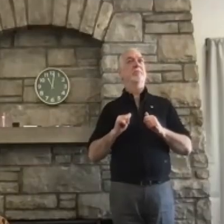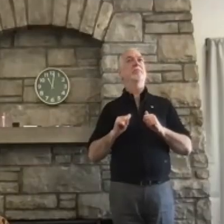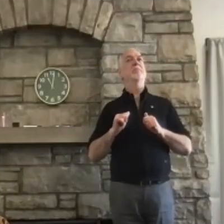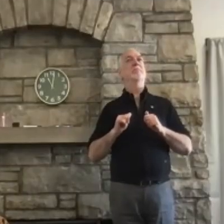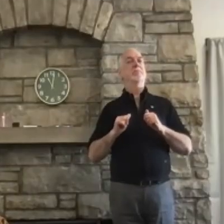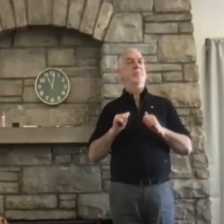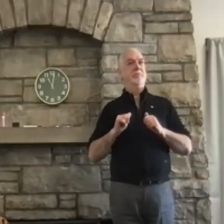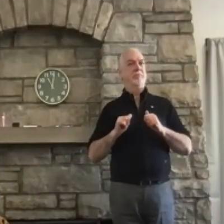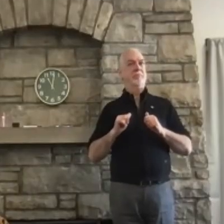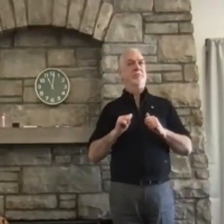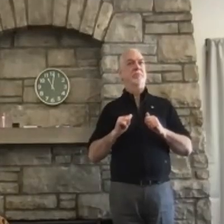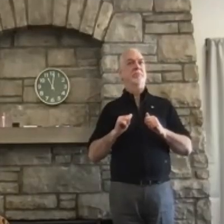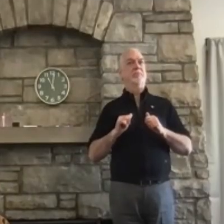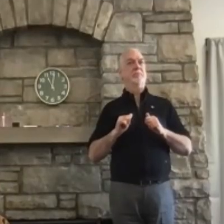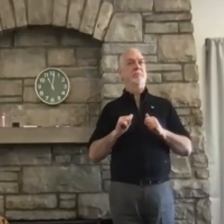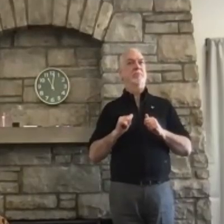world